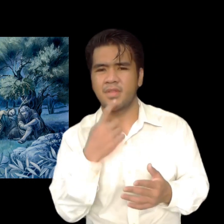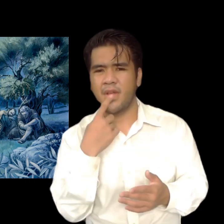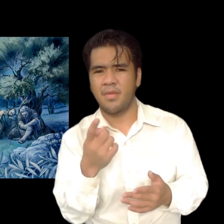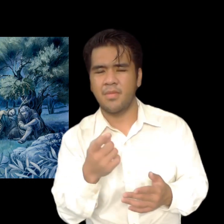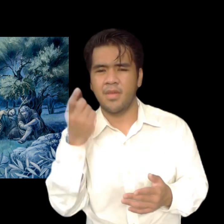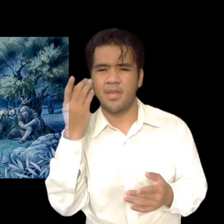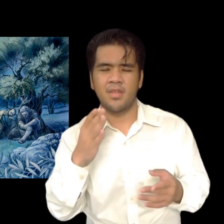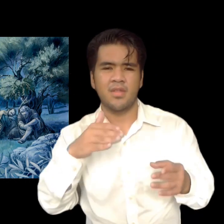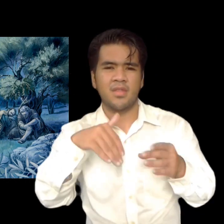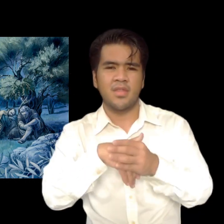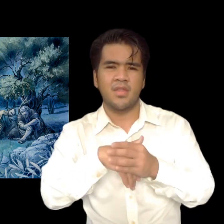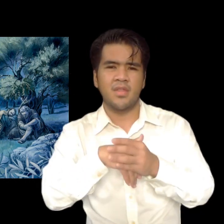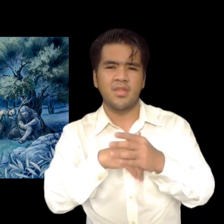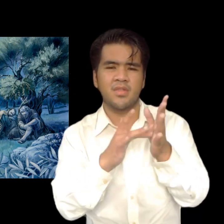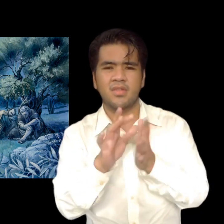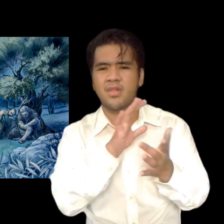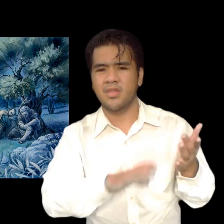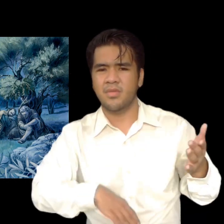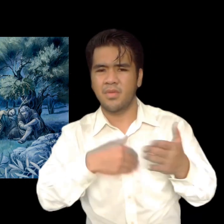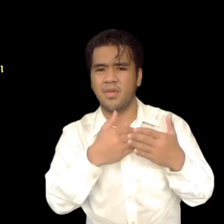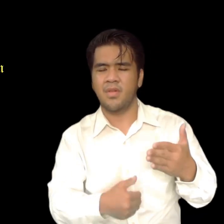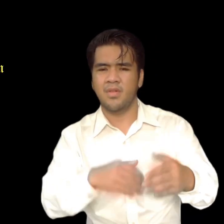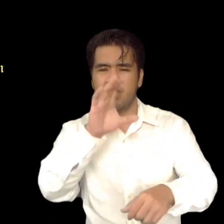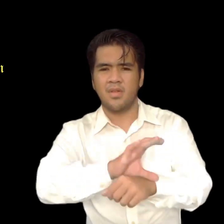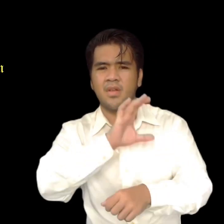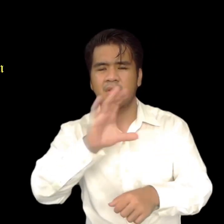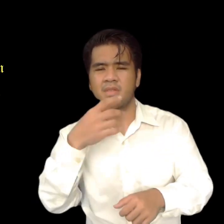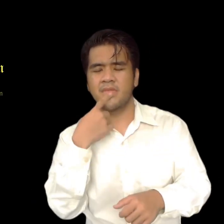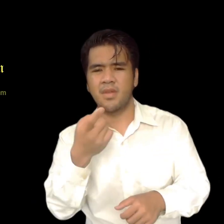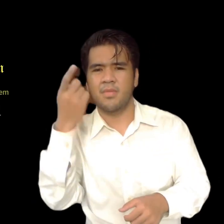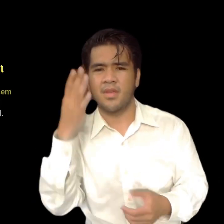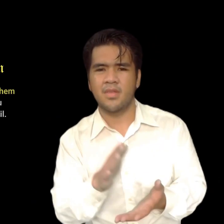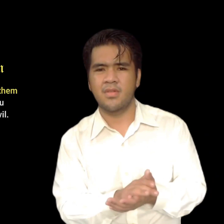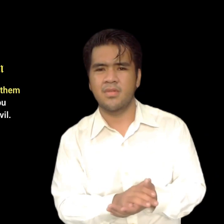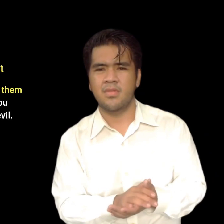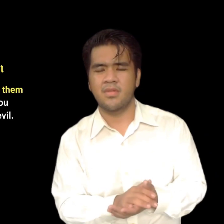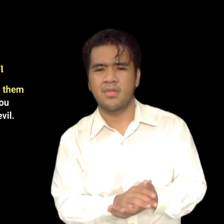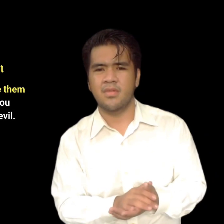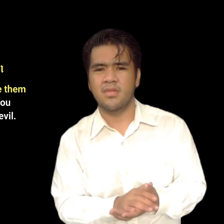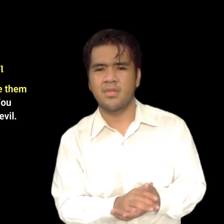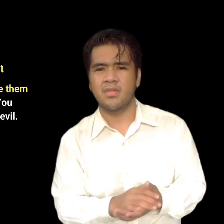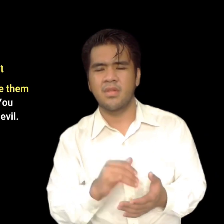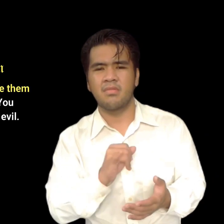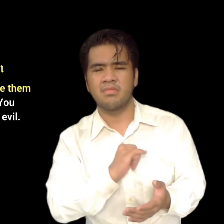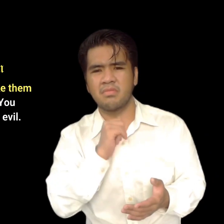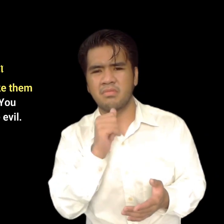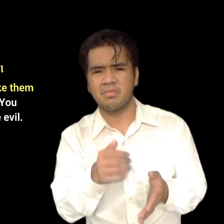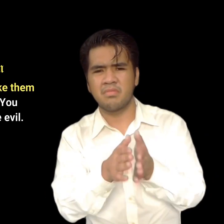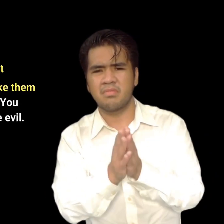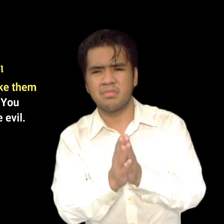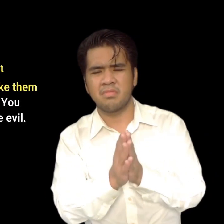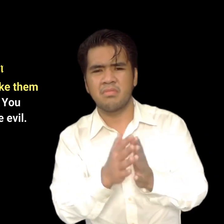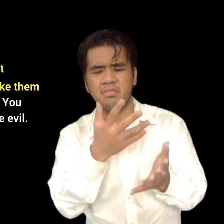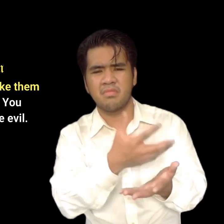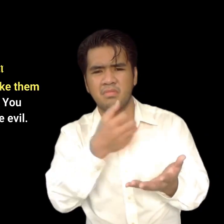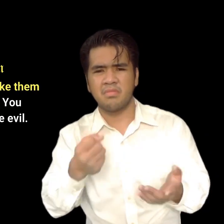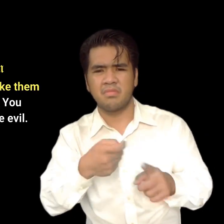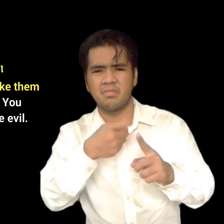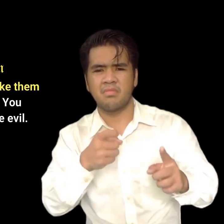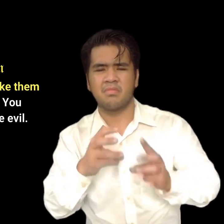Father, before he was crucified, he said, "I pray not that you should take them out of the world, but that you keep them from the evil." So even